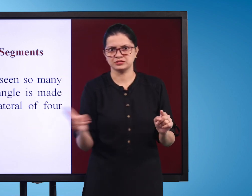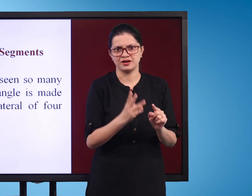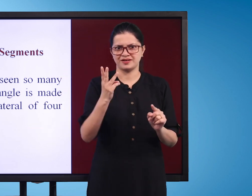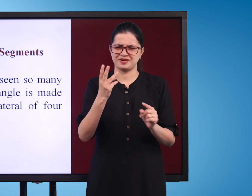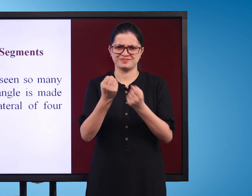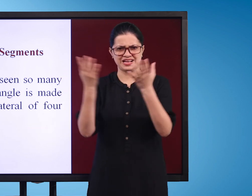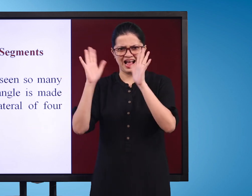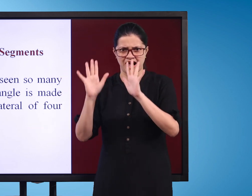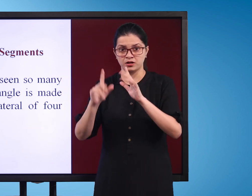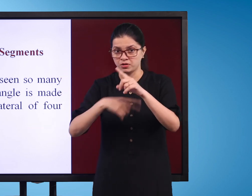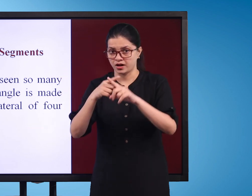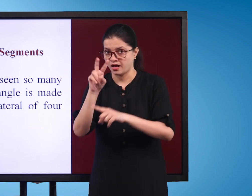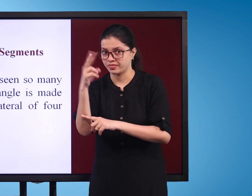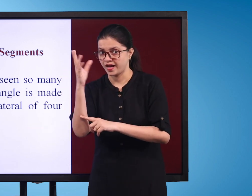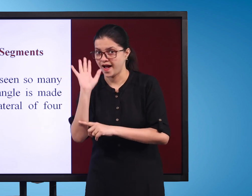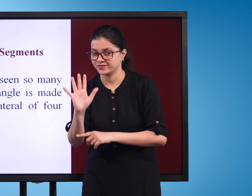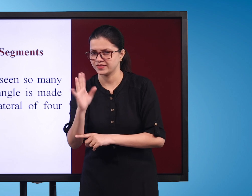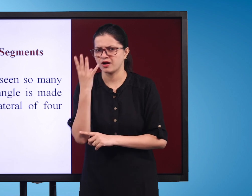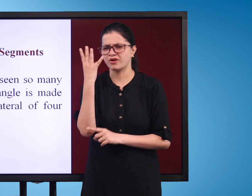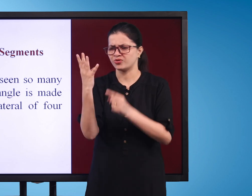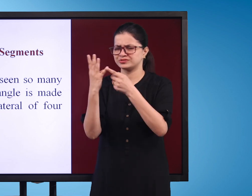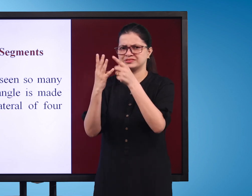a quadrilateral of 4 line segments.